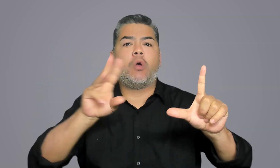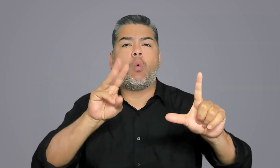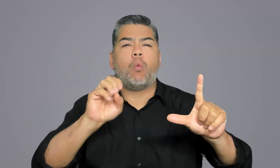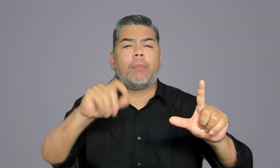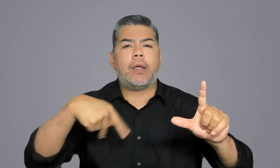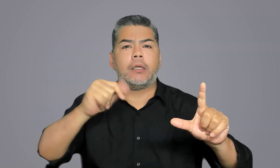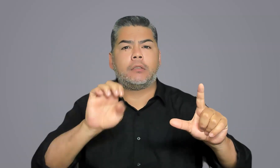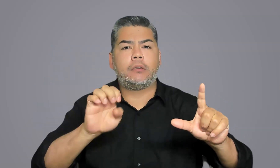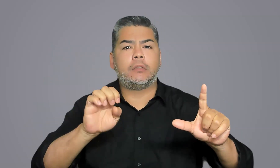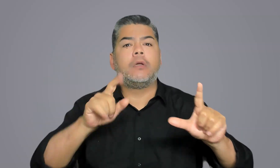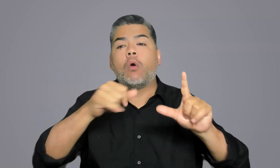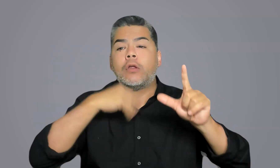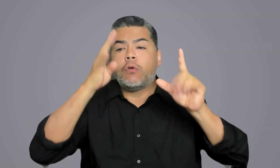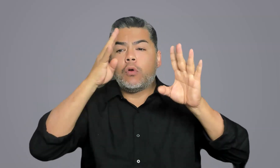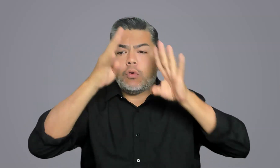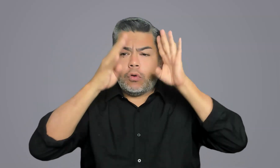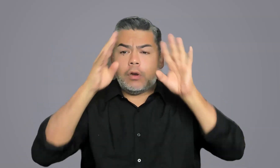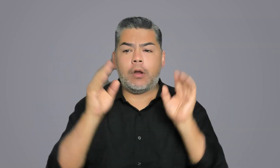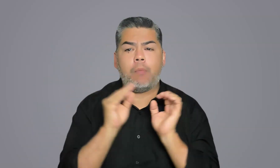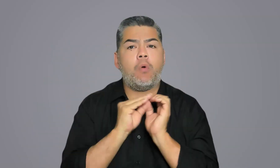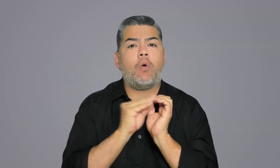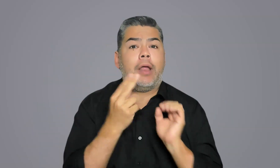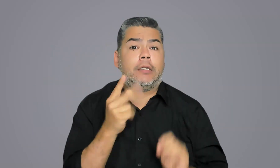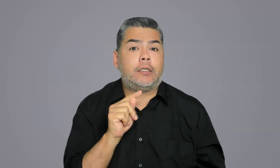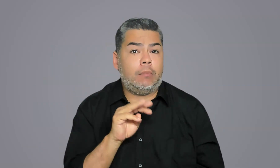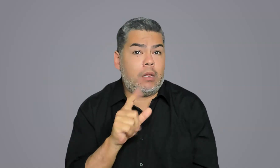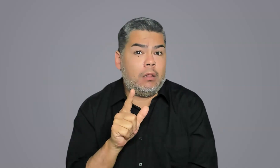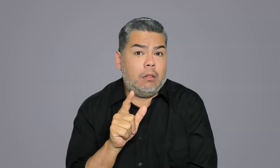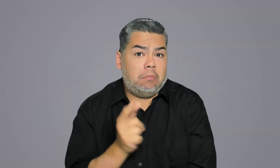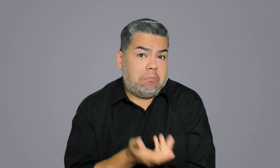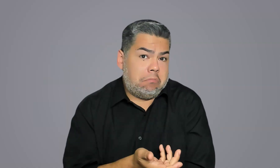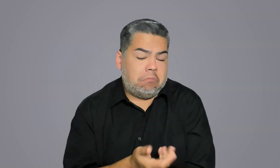create more what we call HTML content instead.